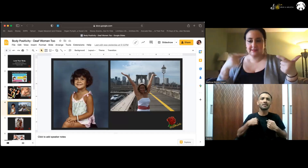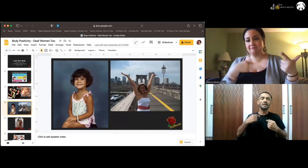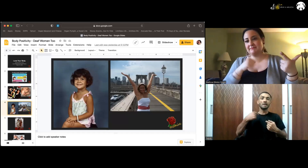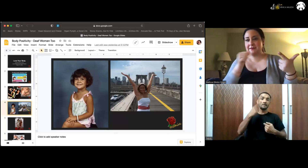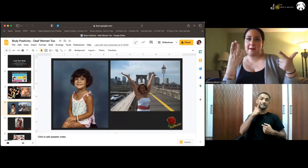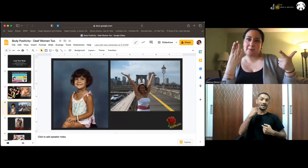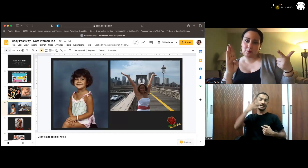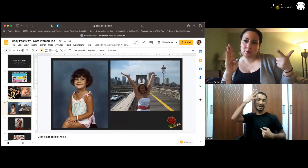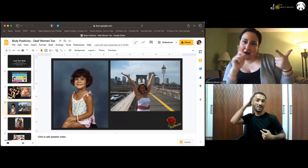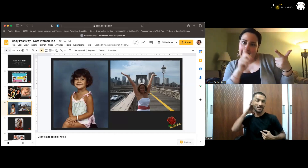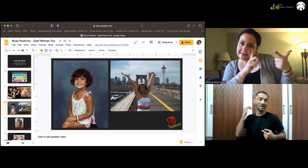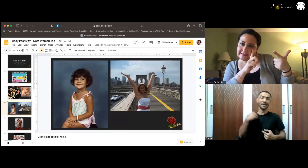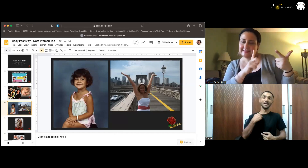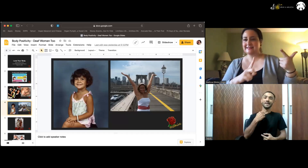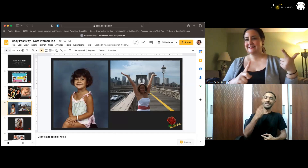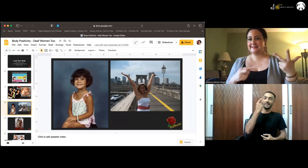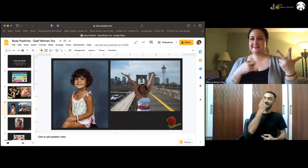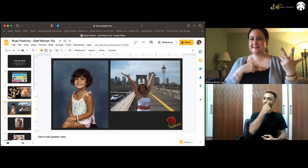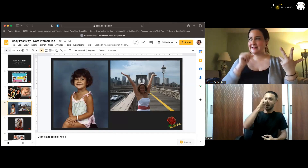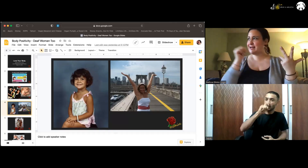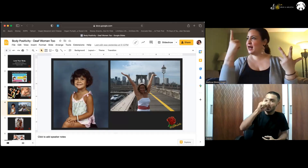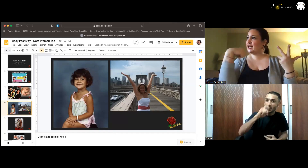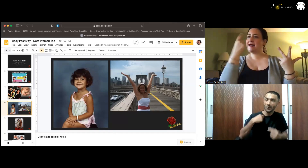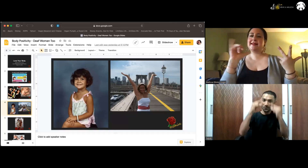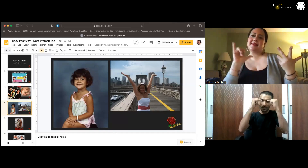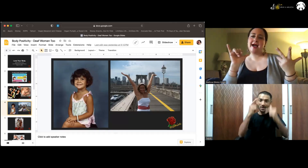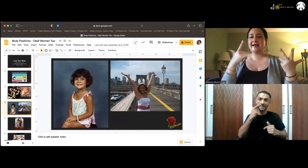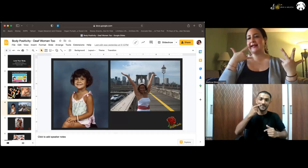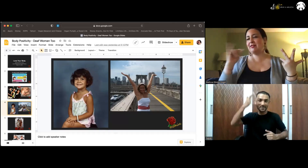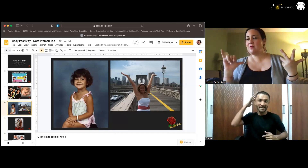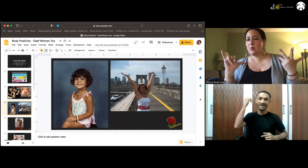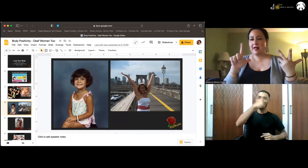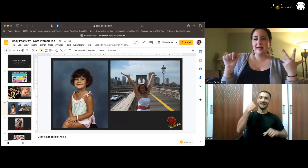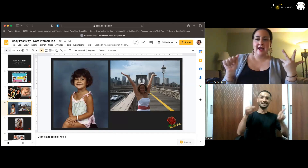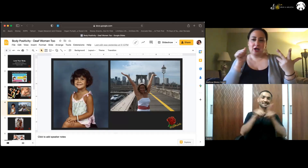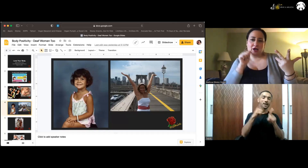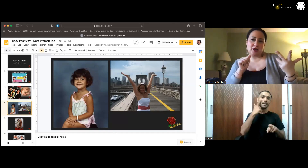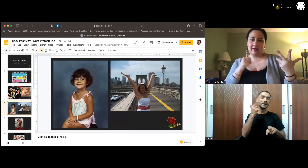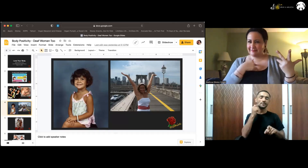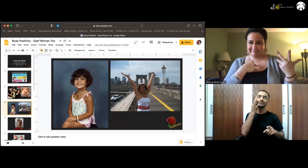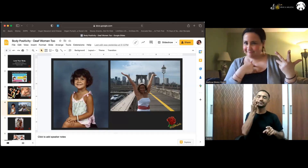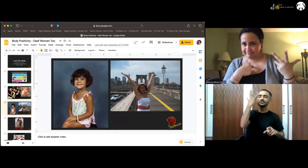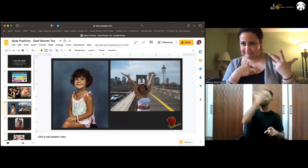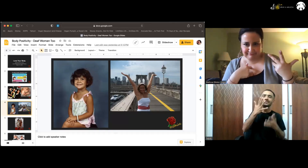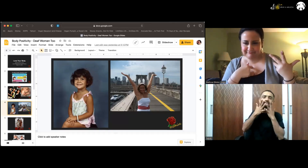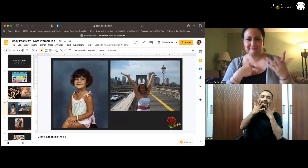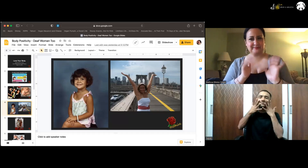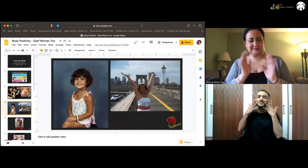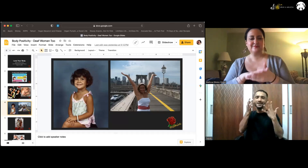conscious because I was not a blonde, I didn't have blue eyes, I was not a California